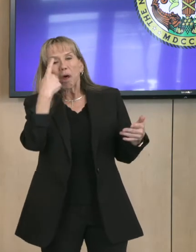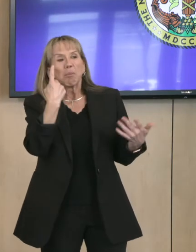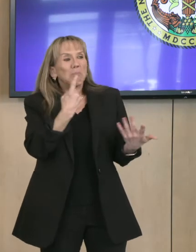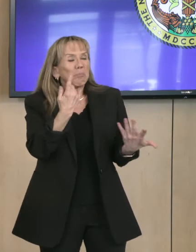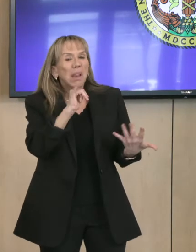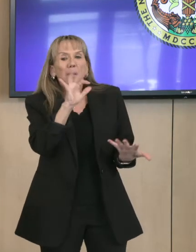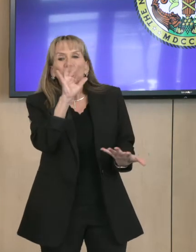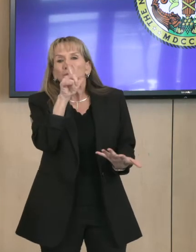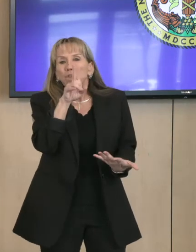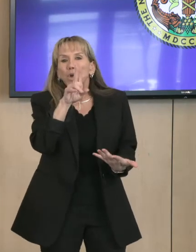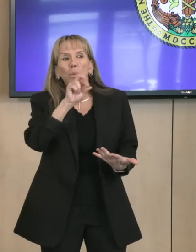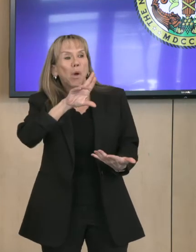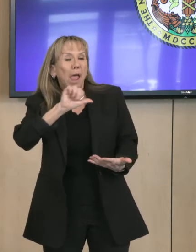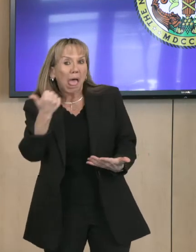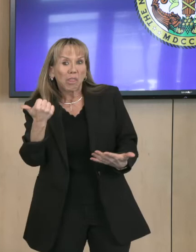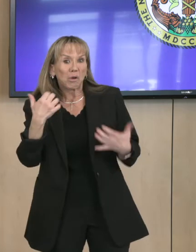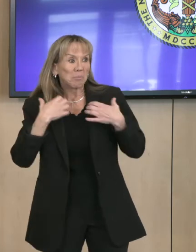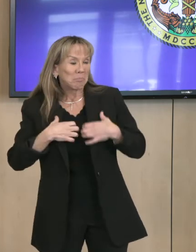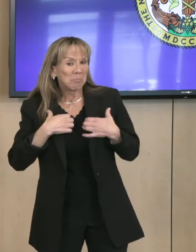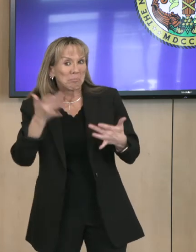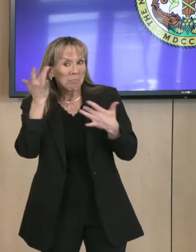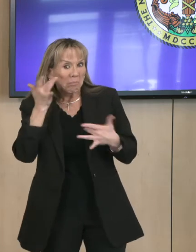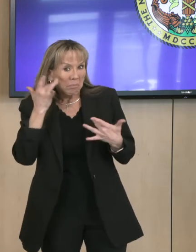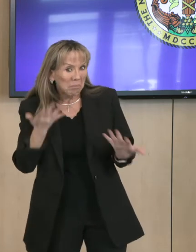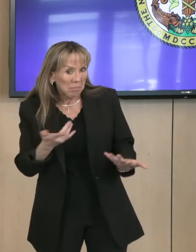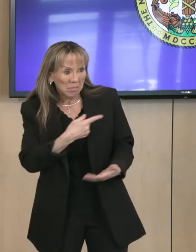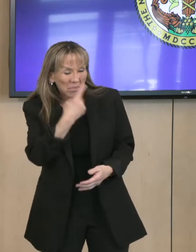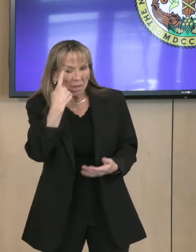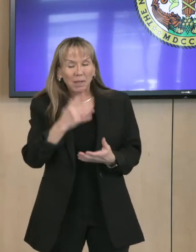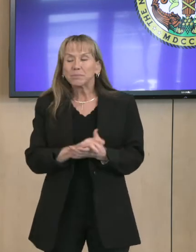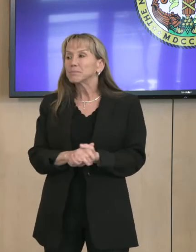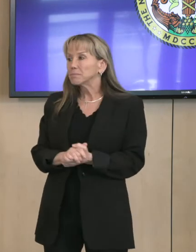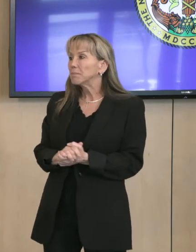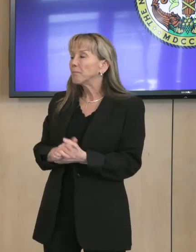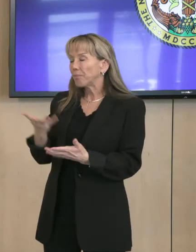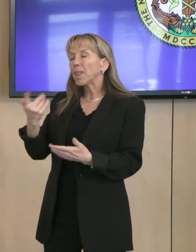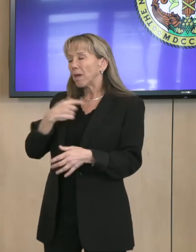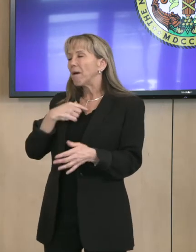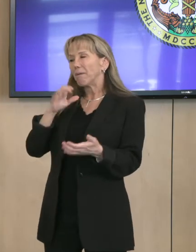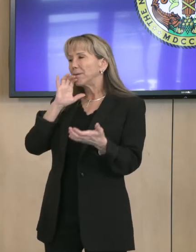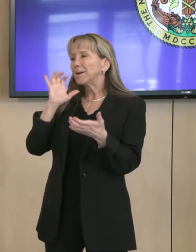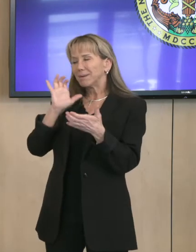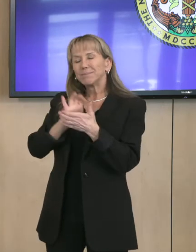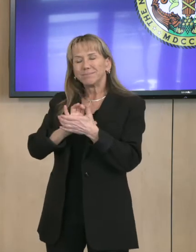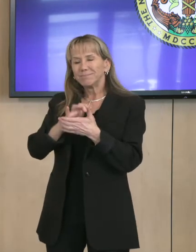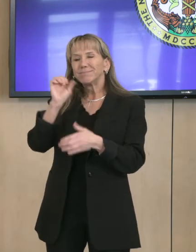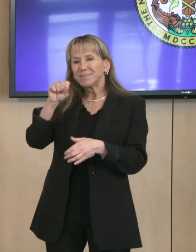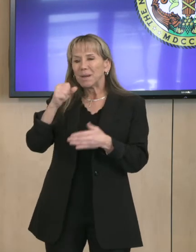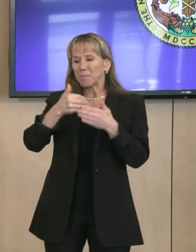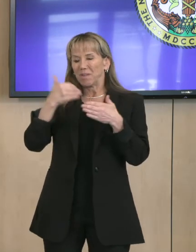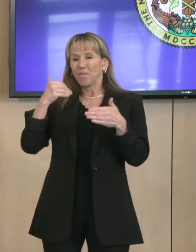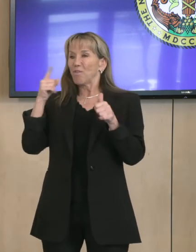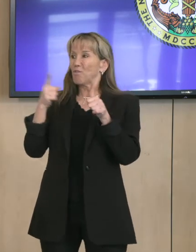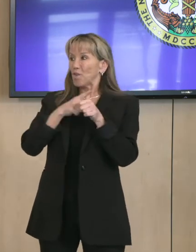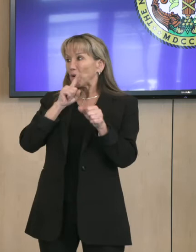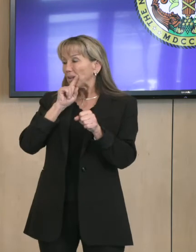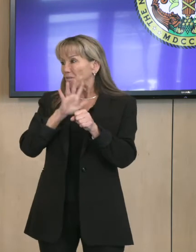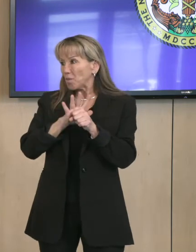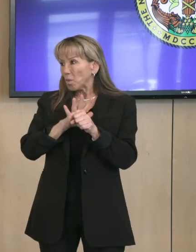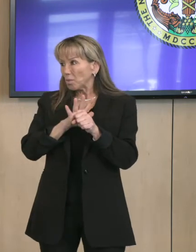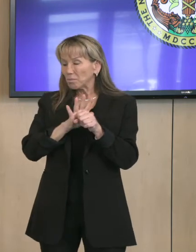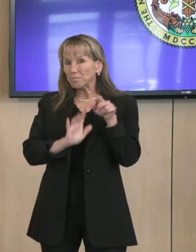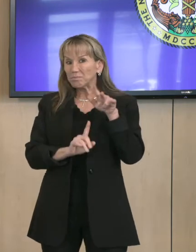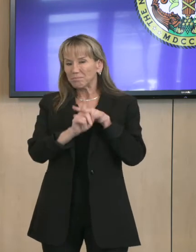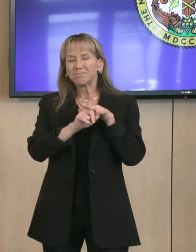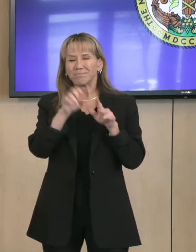illness? Well, I absolutely believe that the virus was present in San Diego before our first confirmed case.